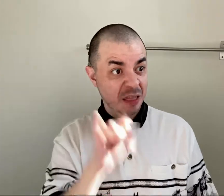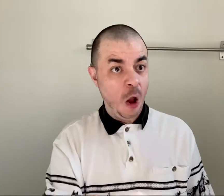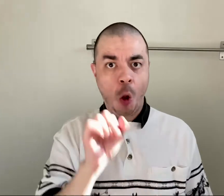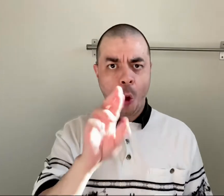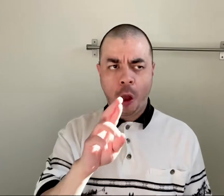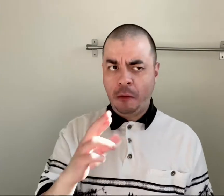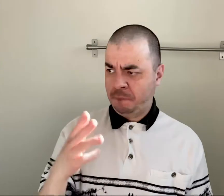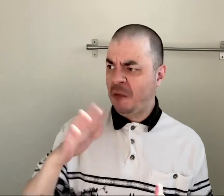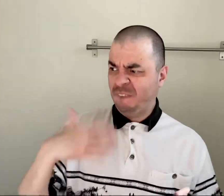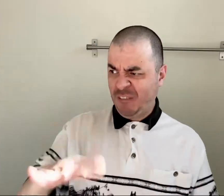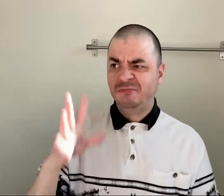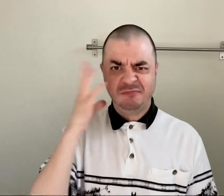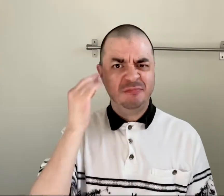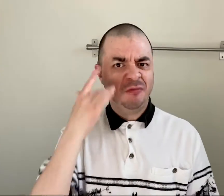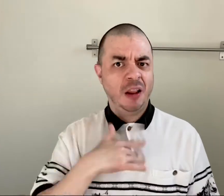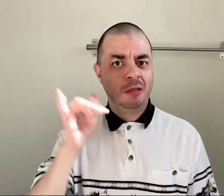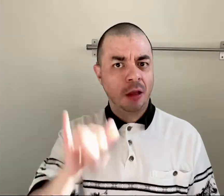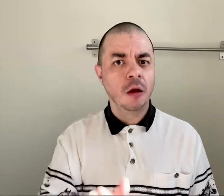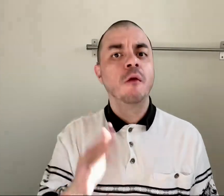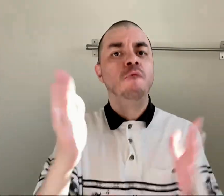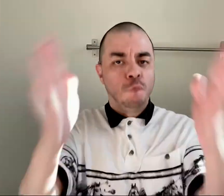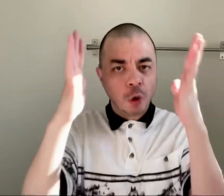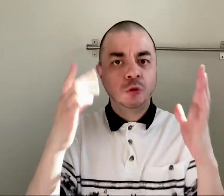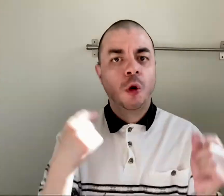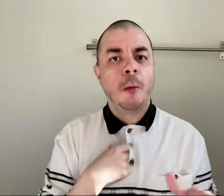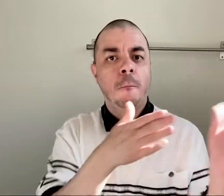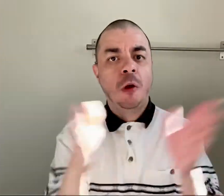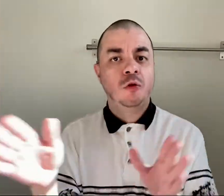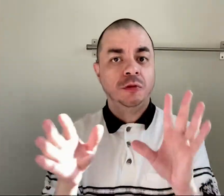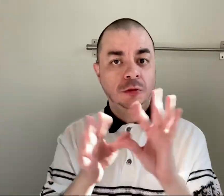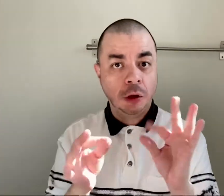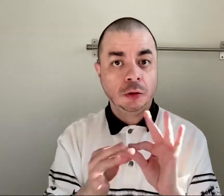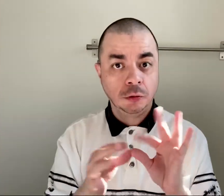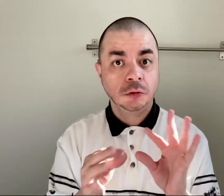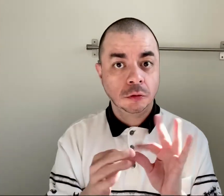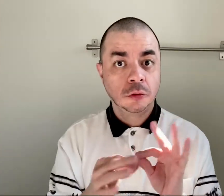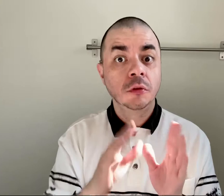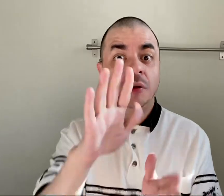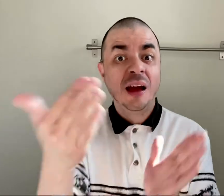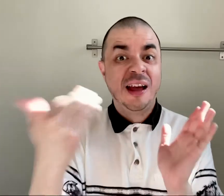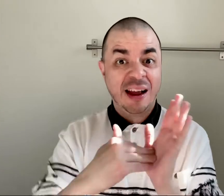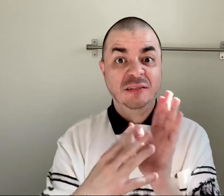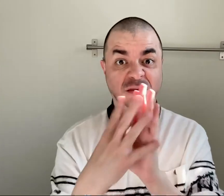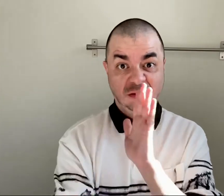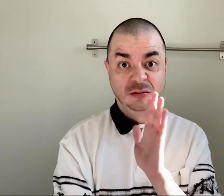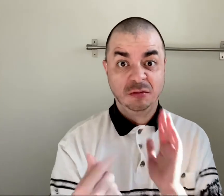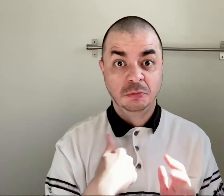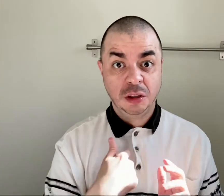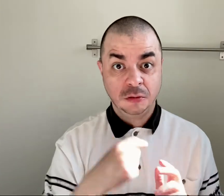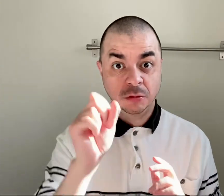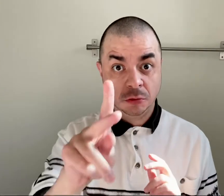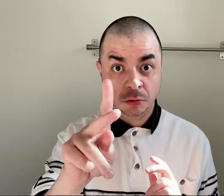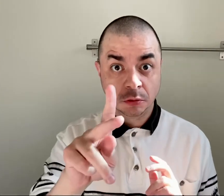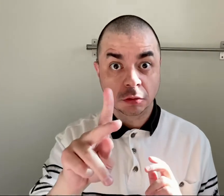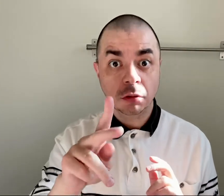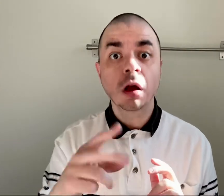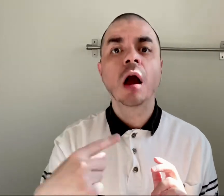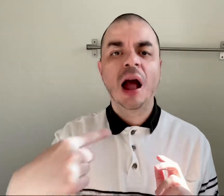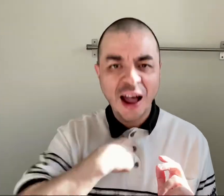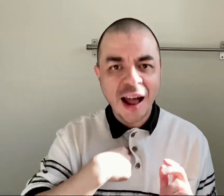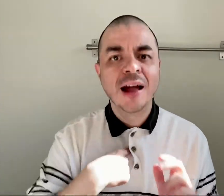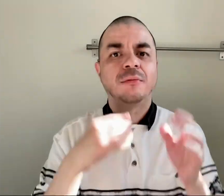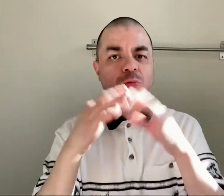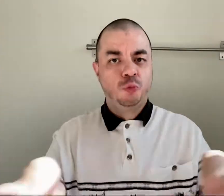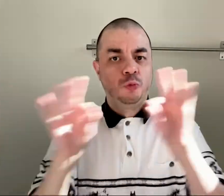that or have ever felt like that focus on what i'm about to say and repeat after me i'm